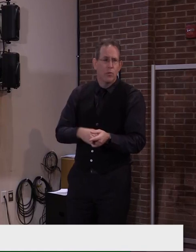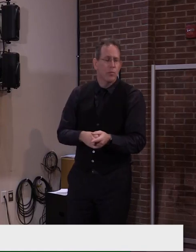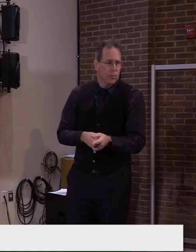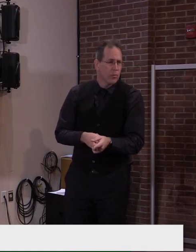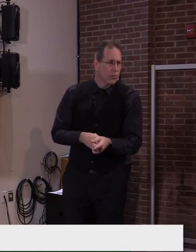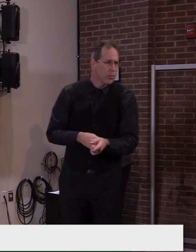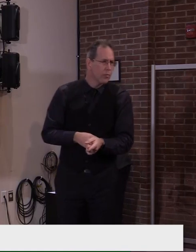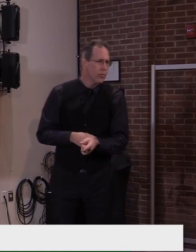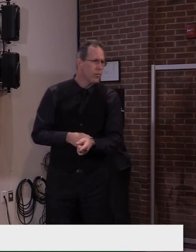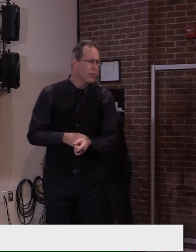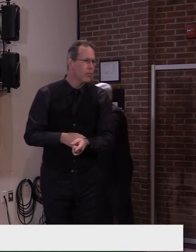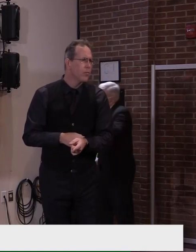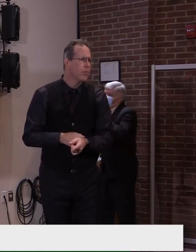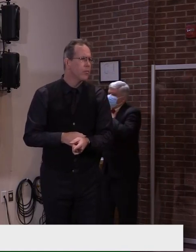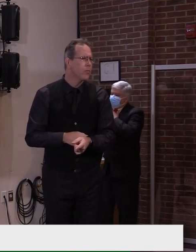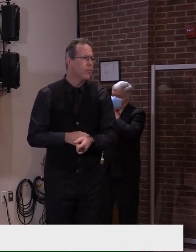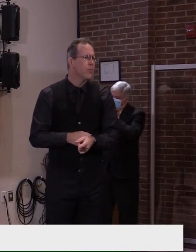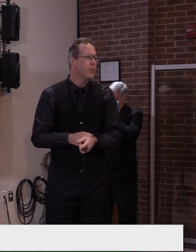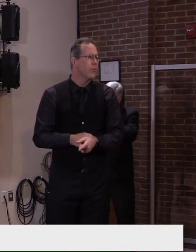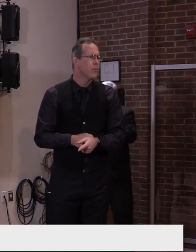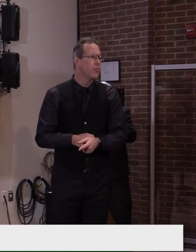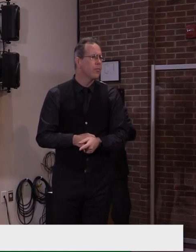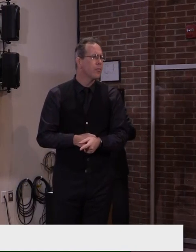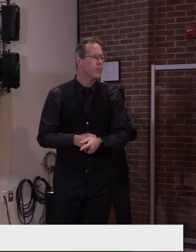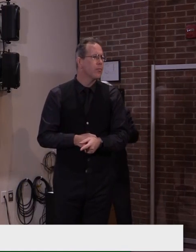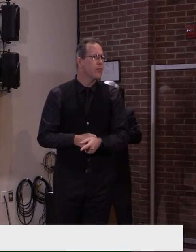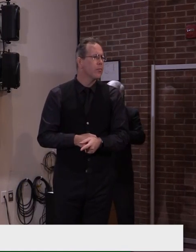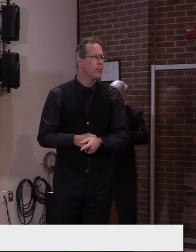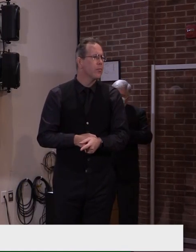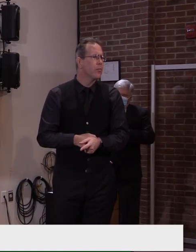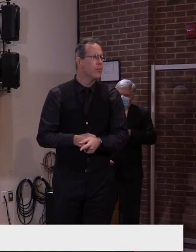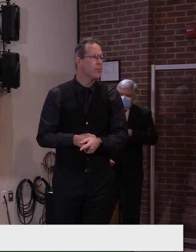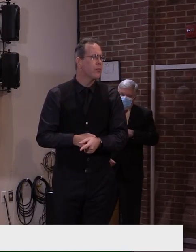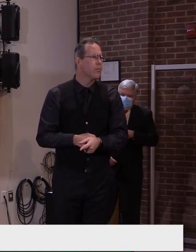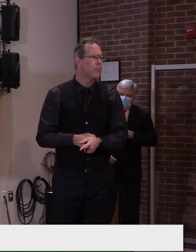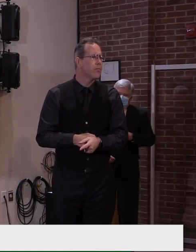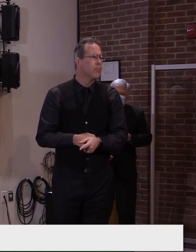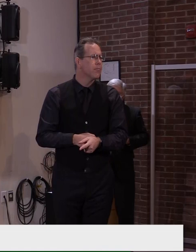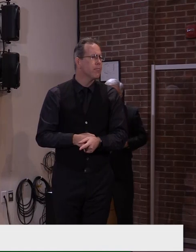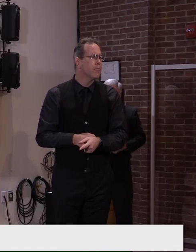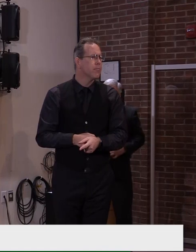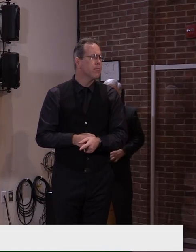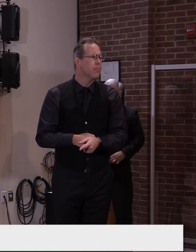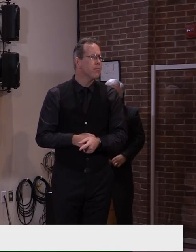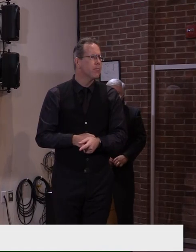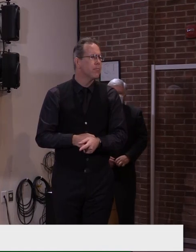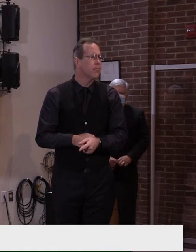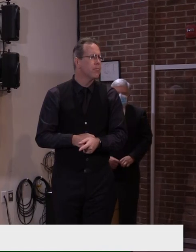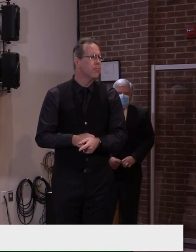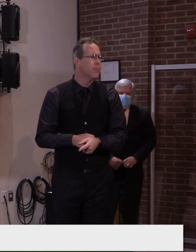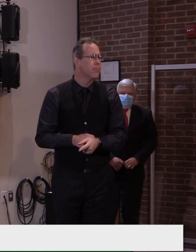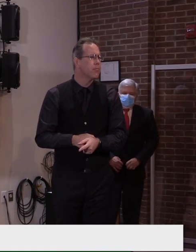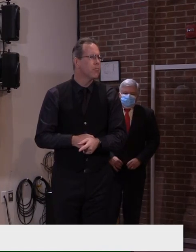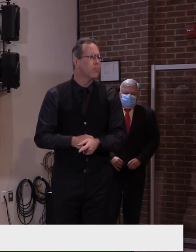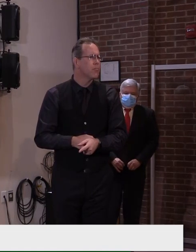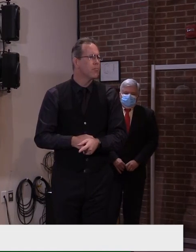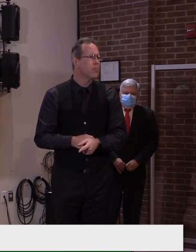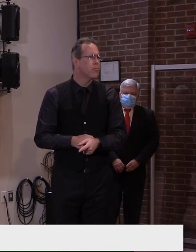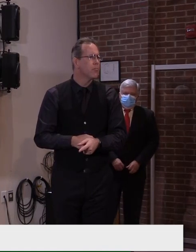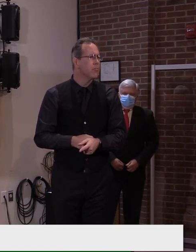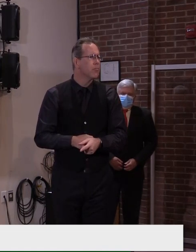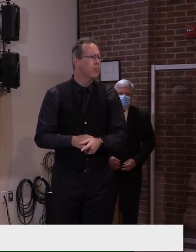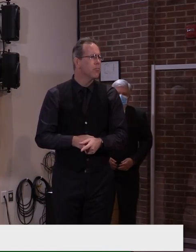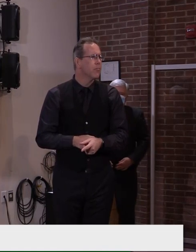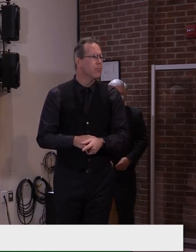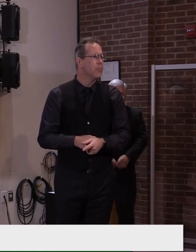There was a recent report, and it's not a scientific paper, and I know this is an early stage